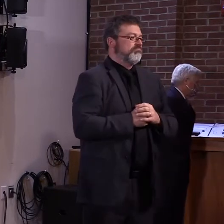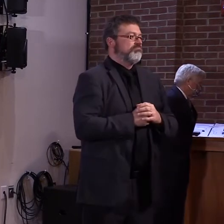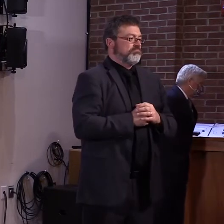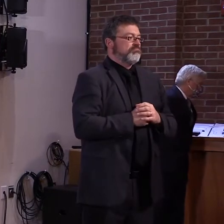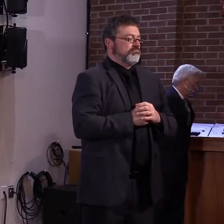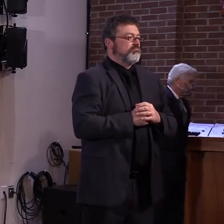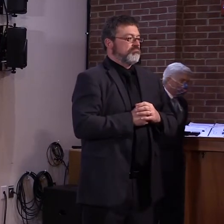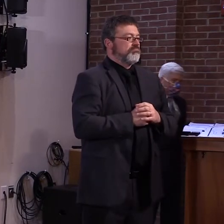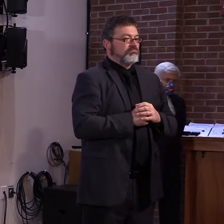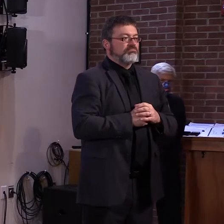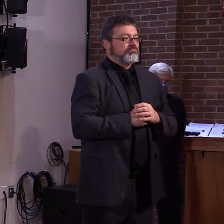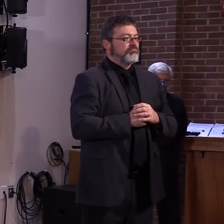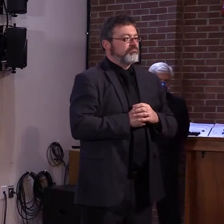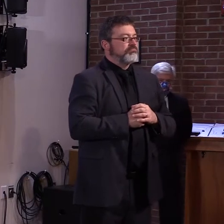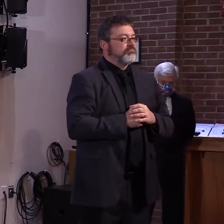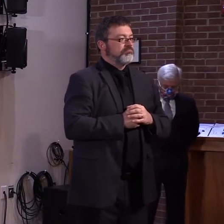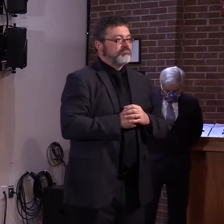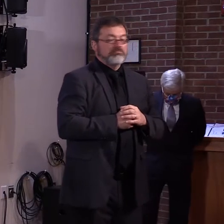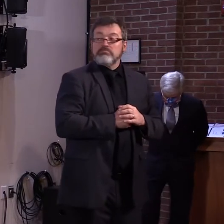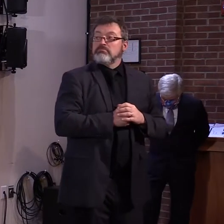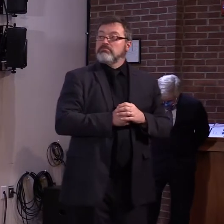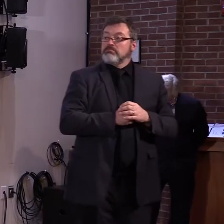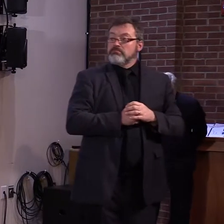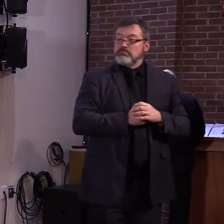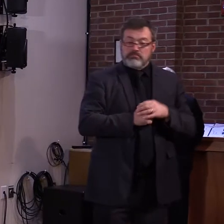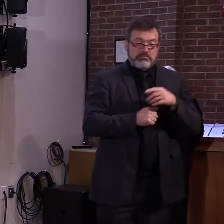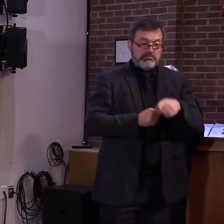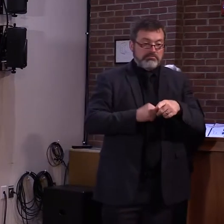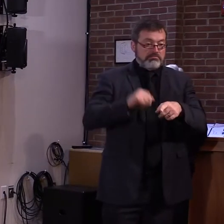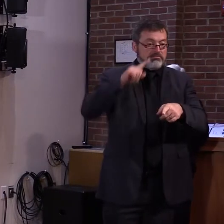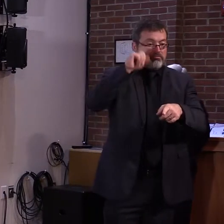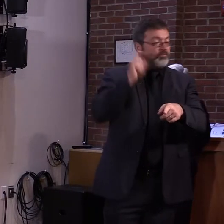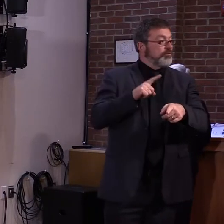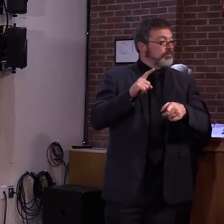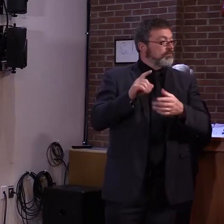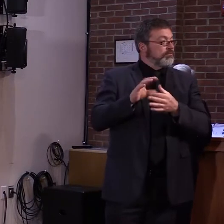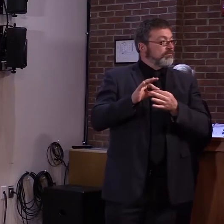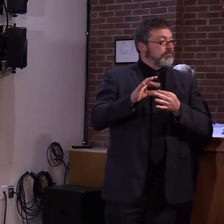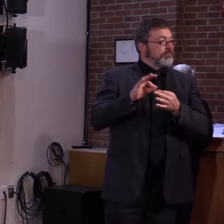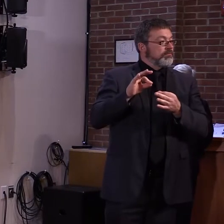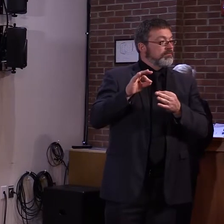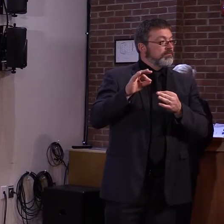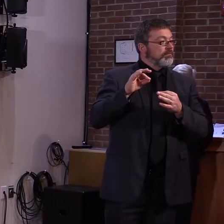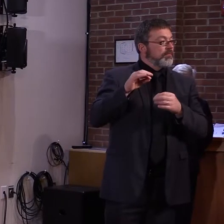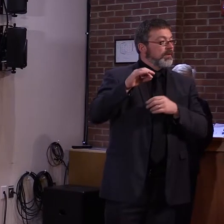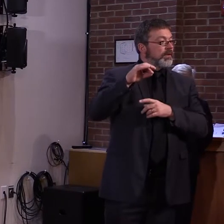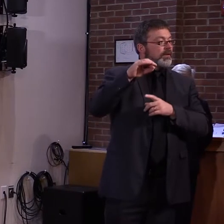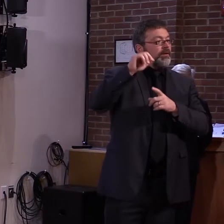phones, we'll start with Lisa at the Associated Press.